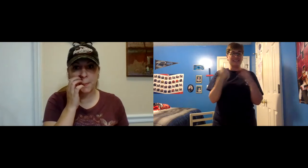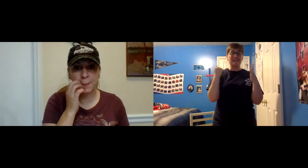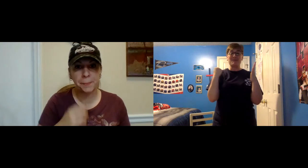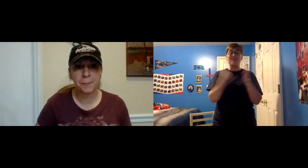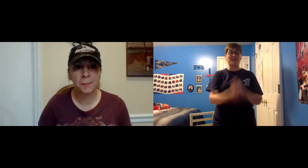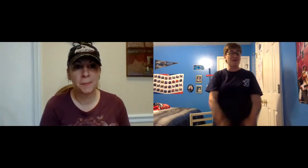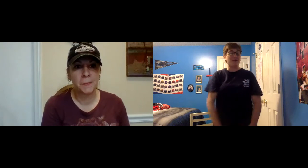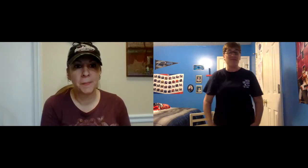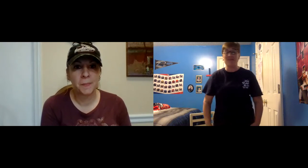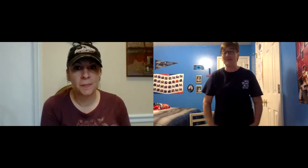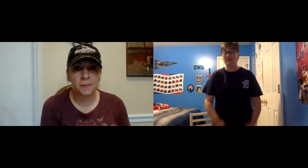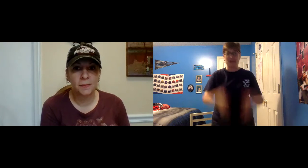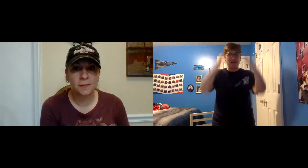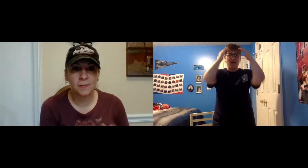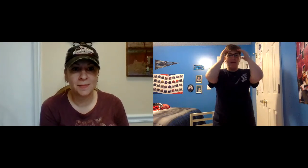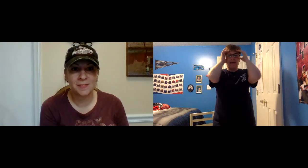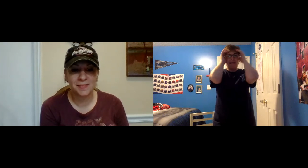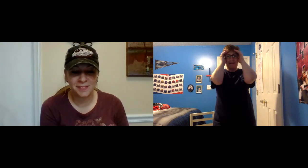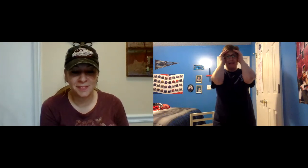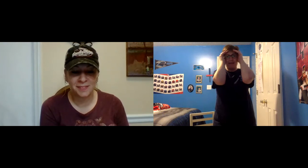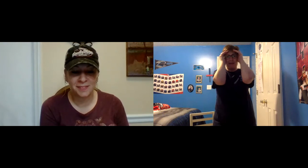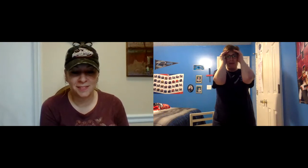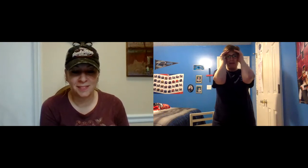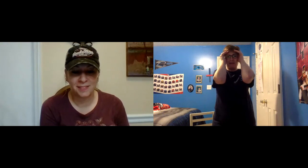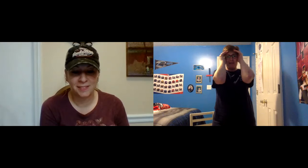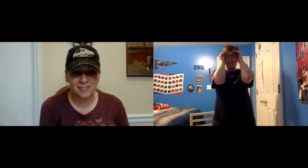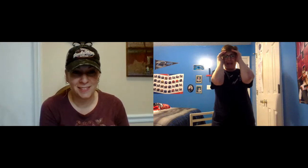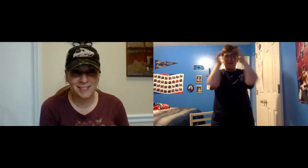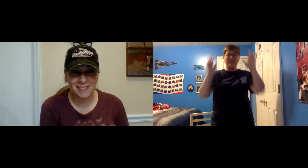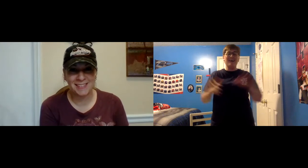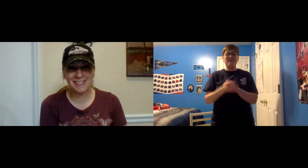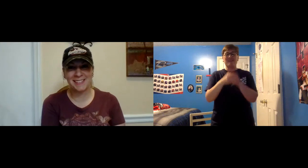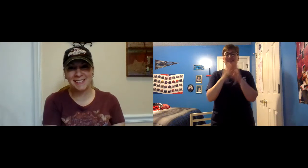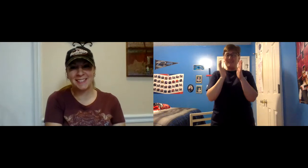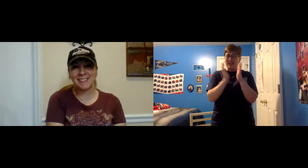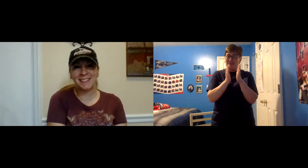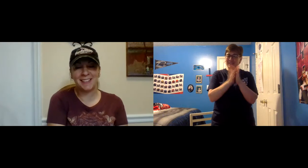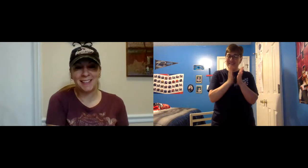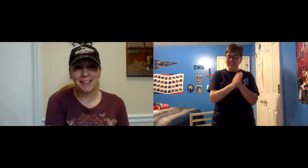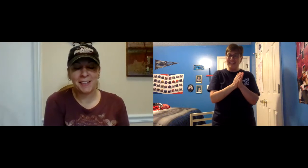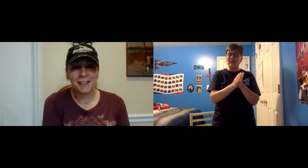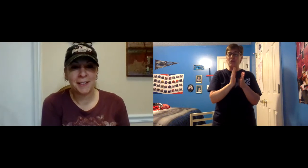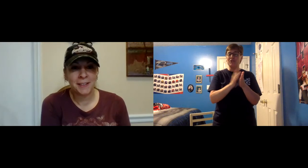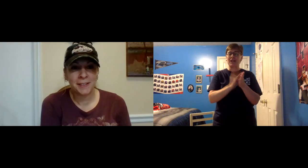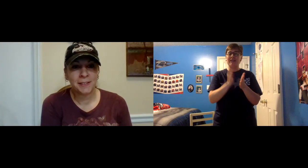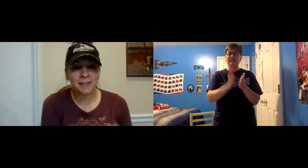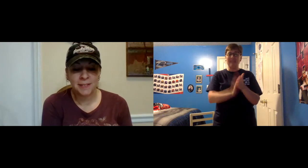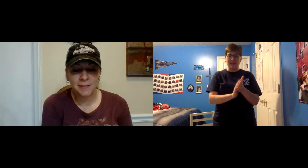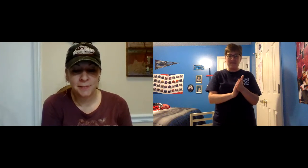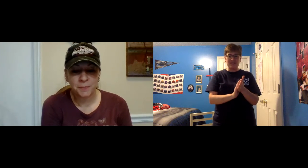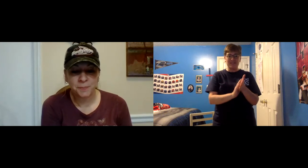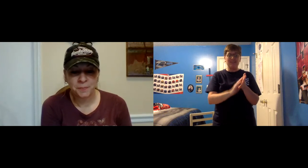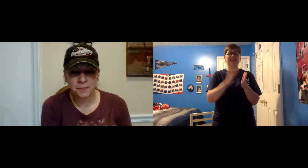class because I got someone so confused. They were like, oh my gosh, I don't know what to do now. I'm like, all right, you got to really think, which kind